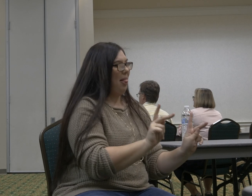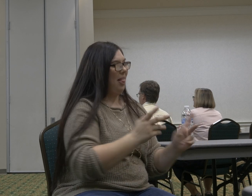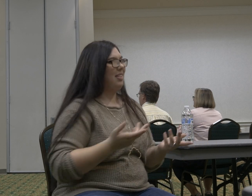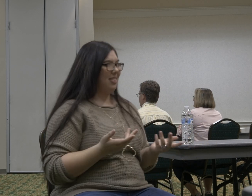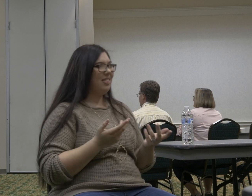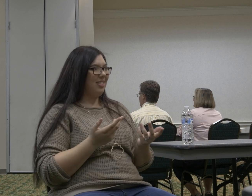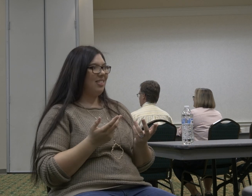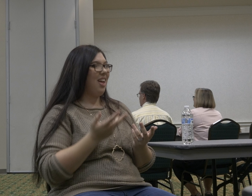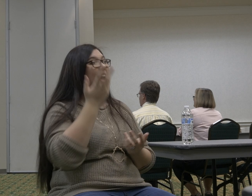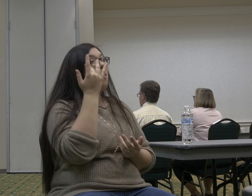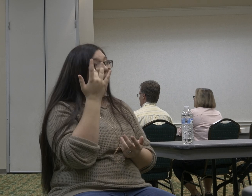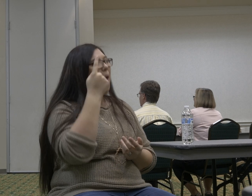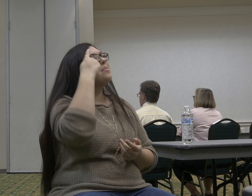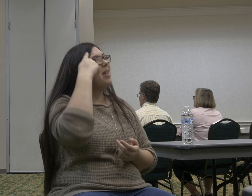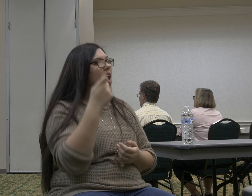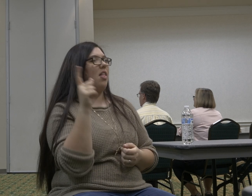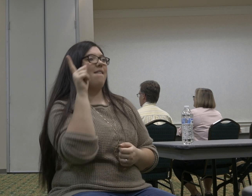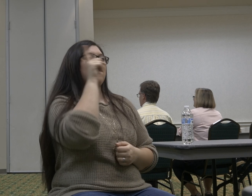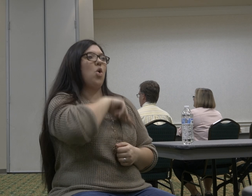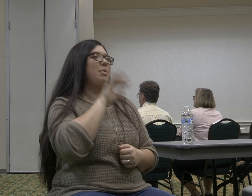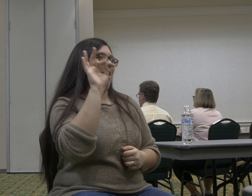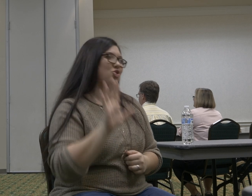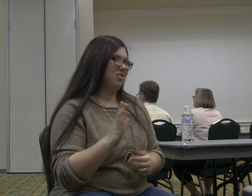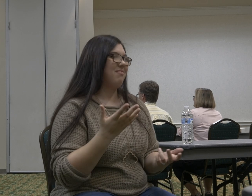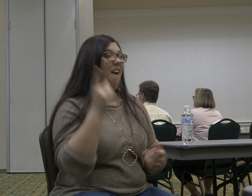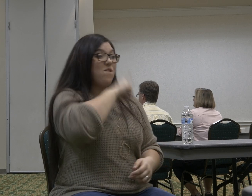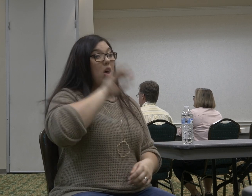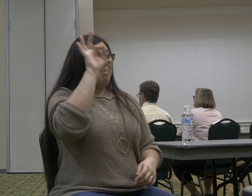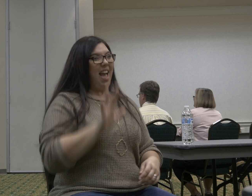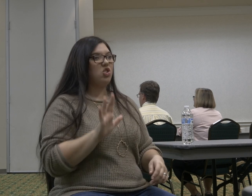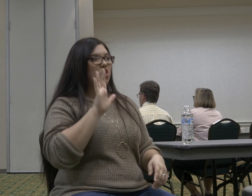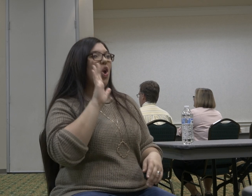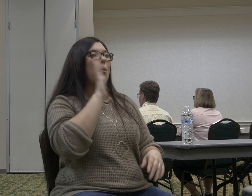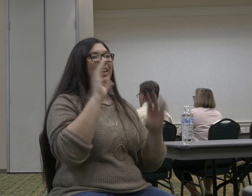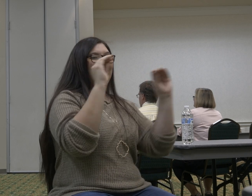And because of the false shepherds giving them what they really want.